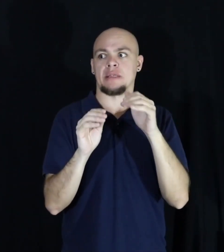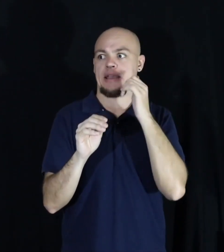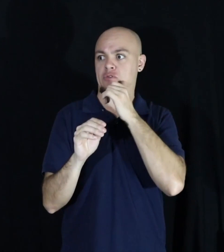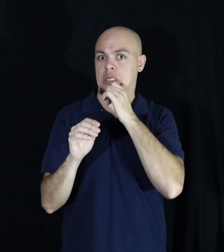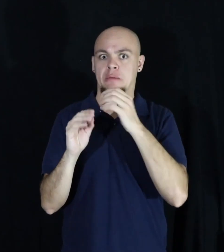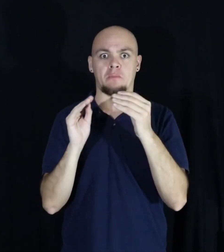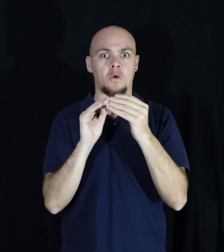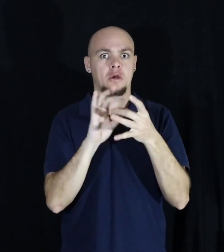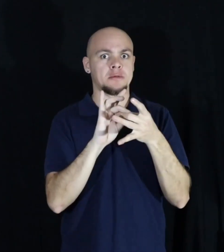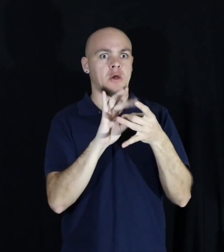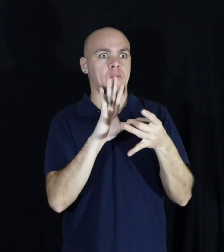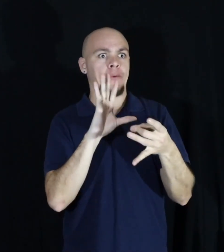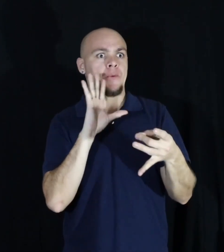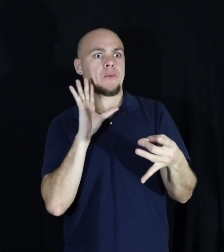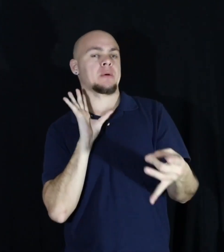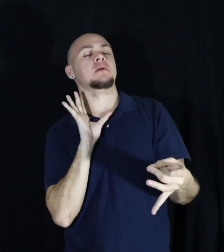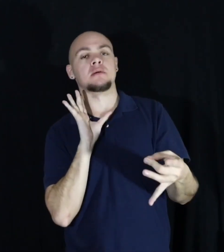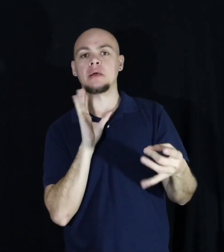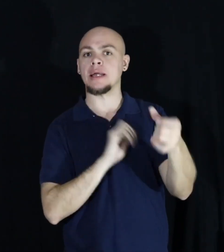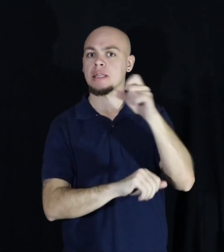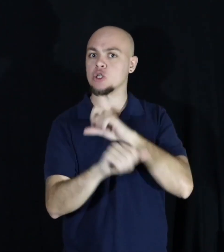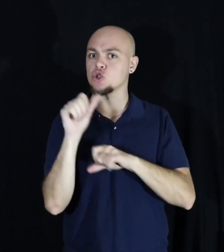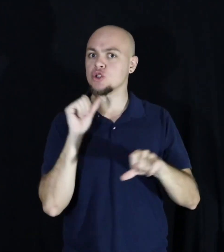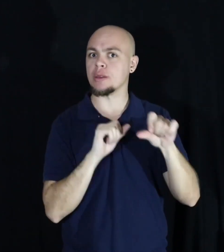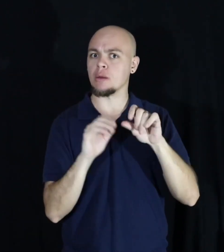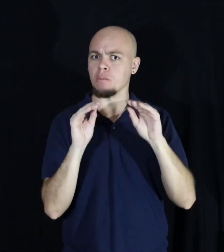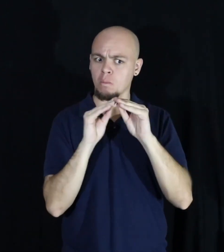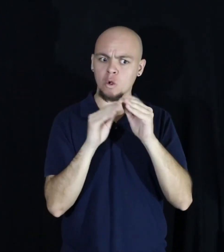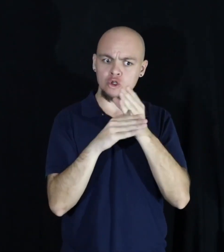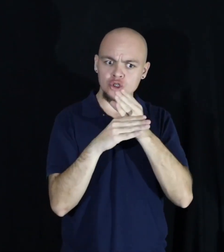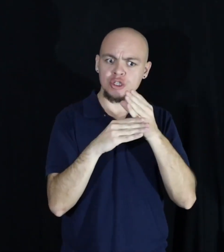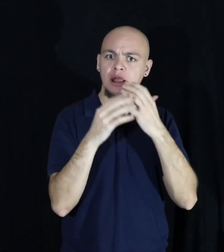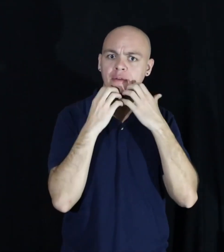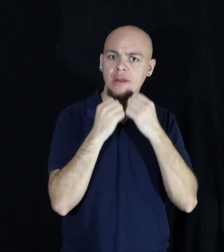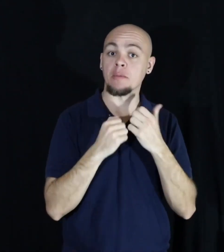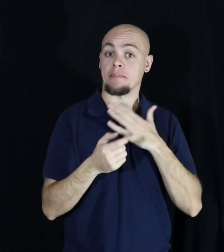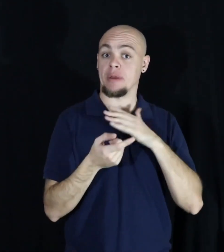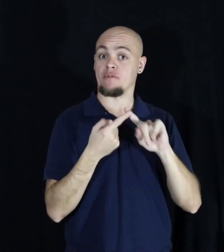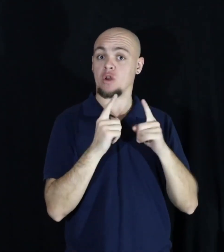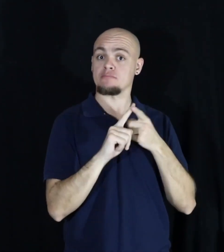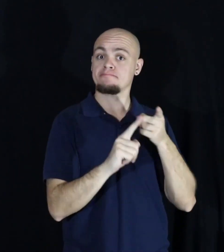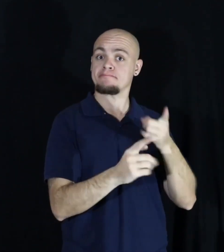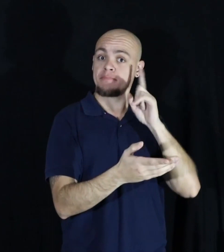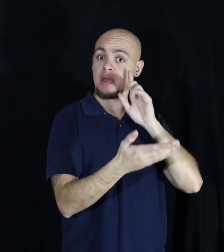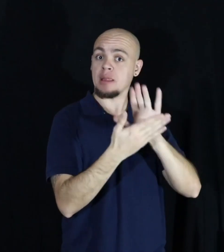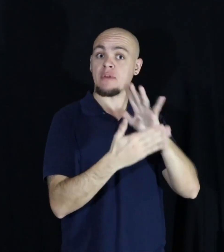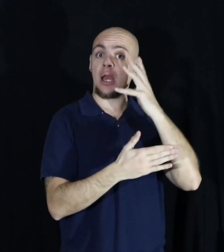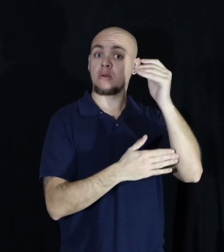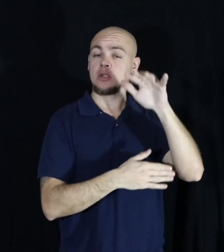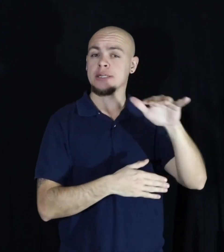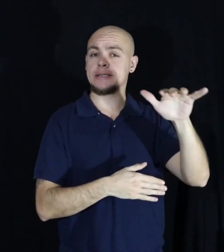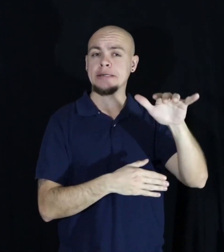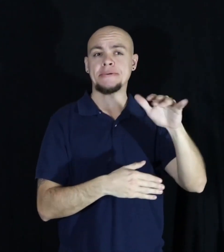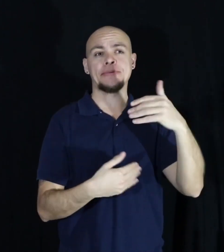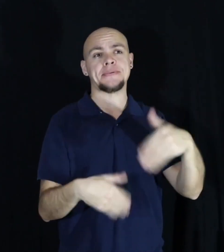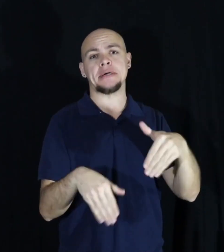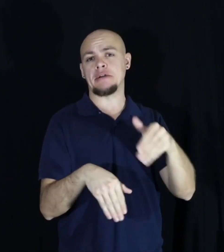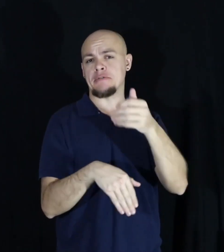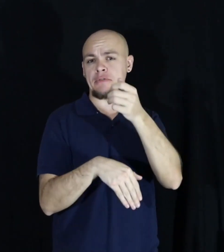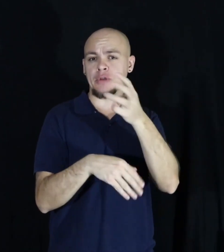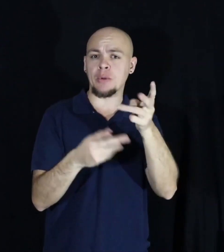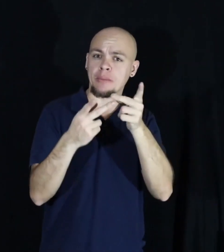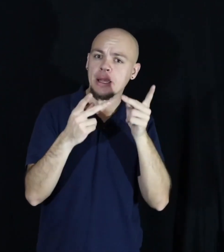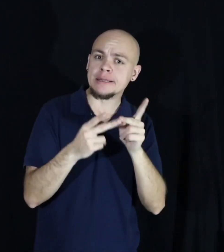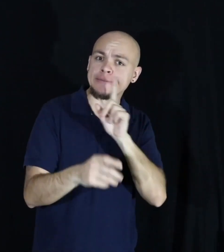day, and to each other through shared values. I have a friend who believes that our outdoor spaces are one of the last few places that we